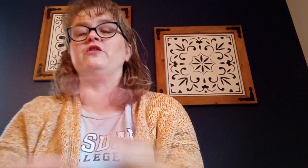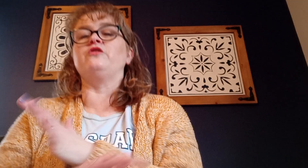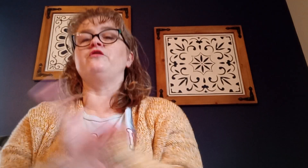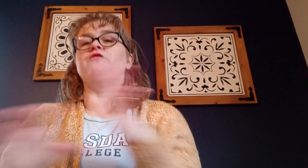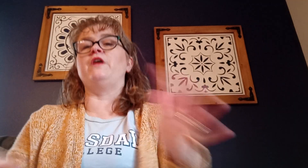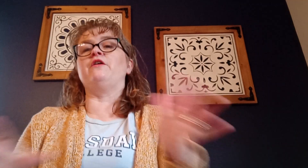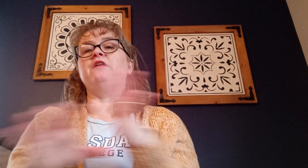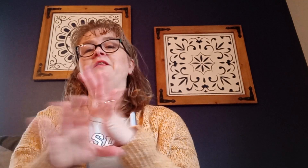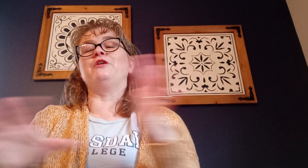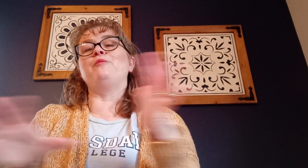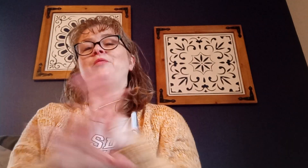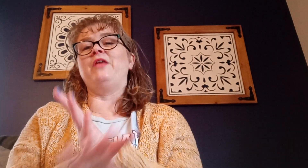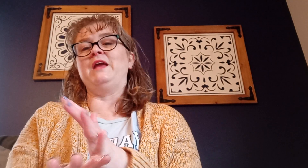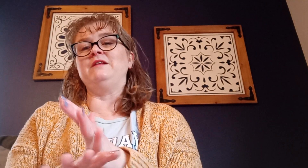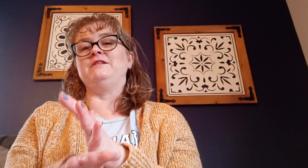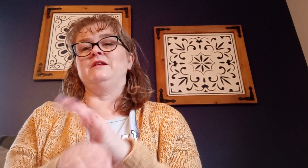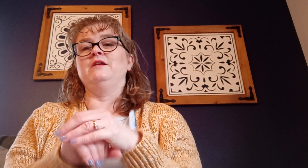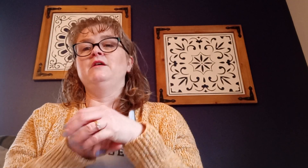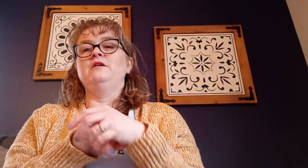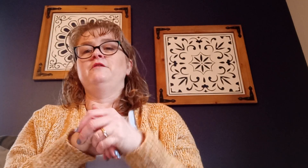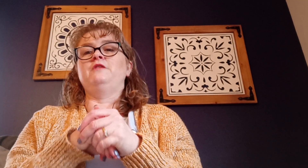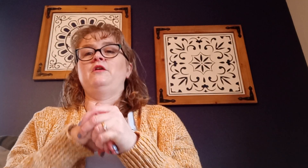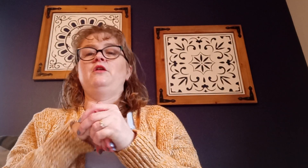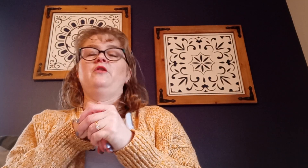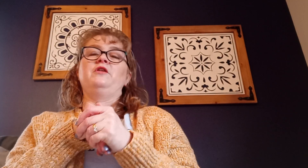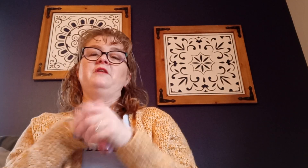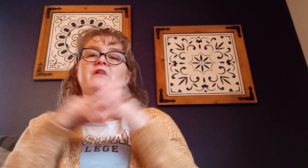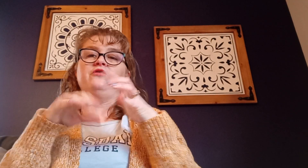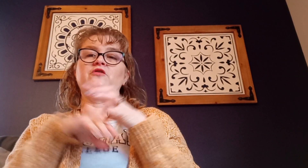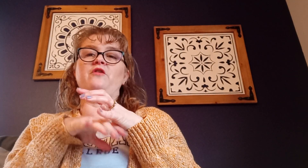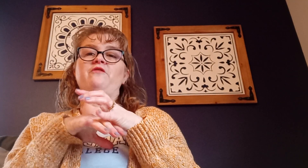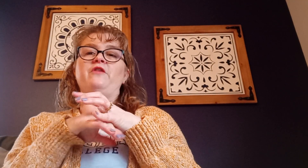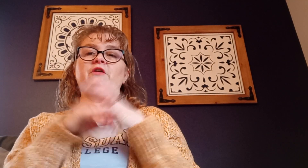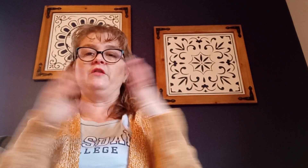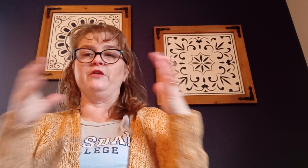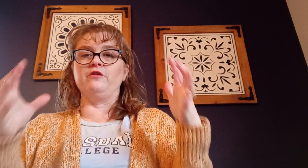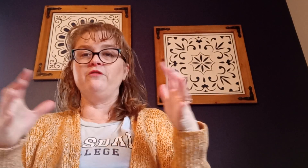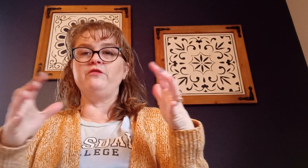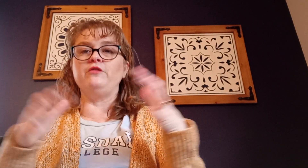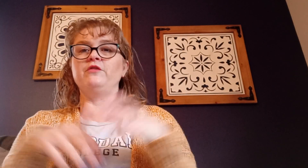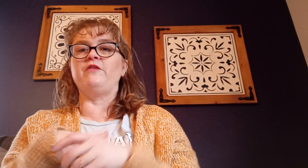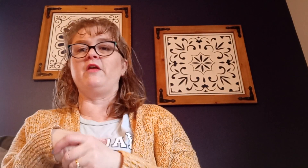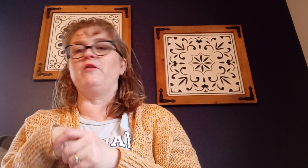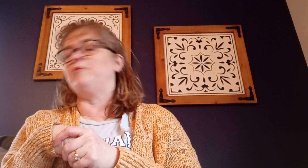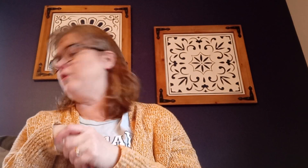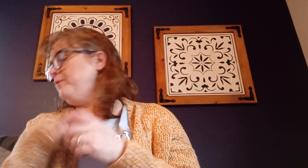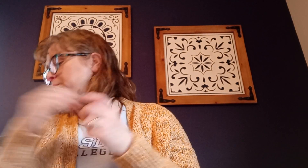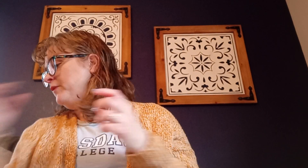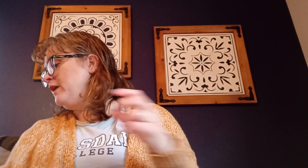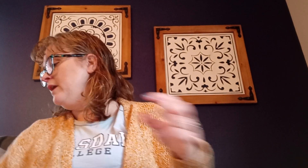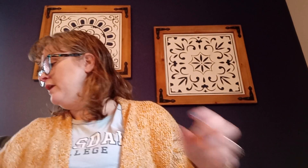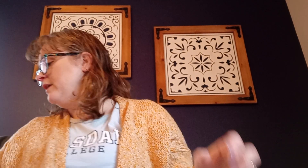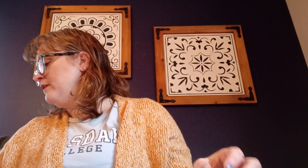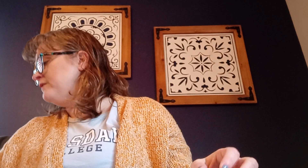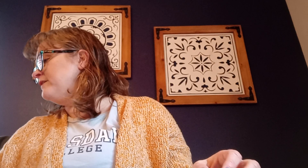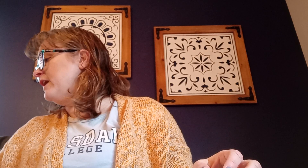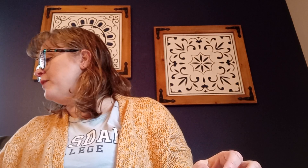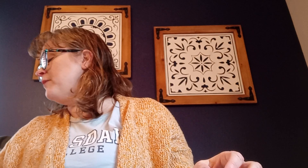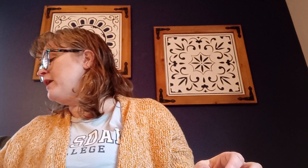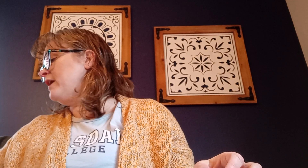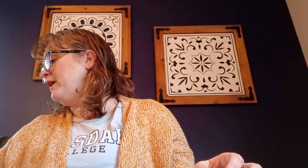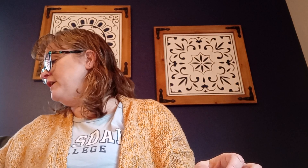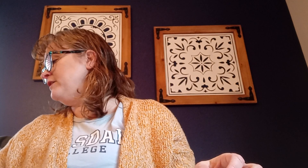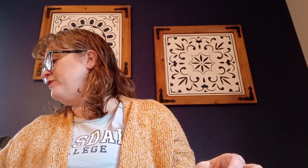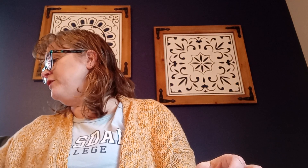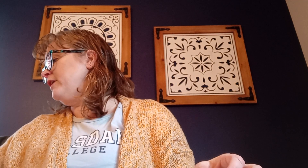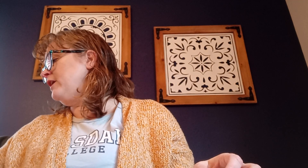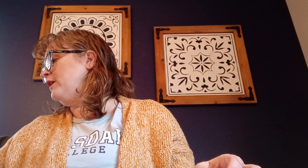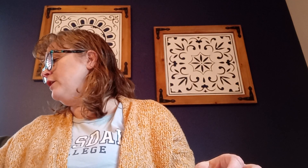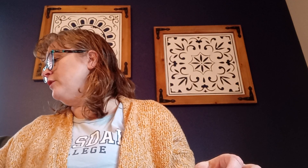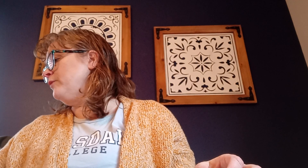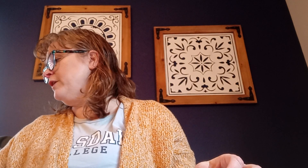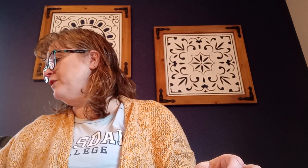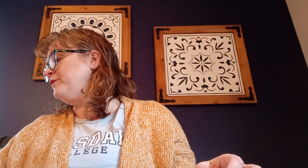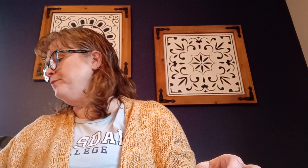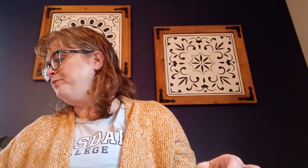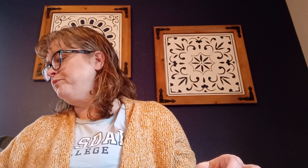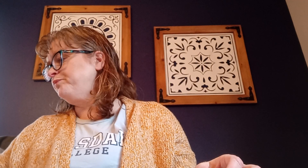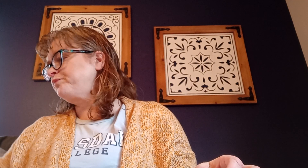there's very little plankton. So, in a desert, you have very little food available. Same kind of thing here with.